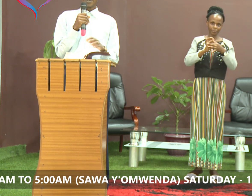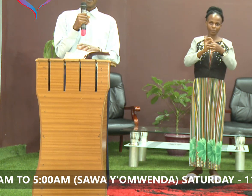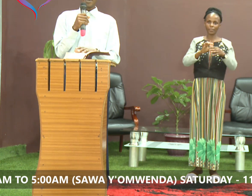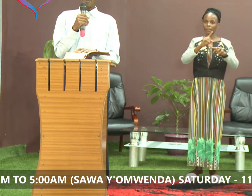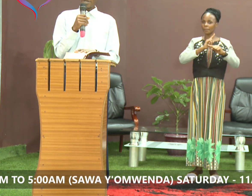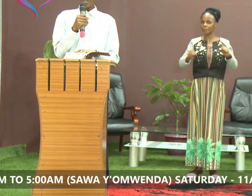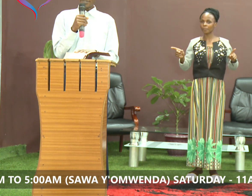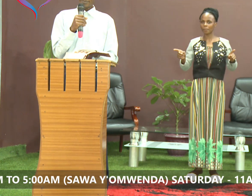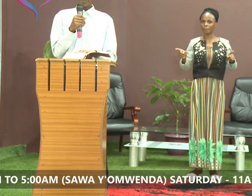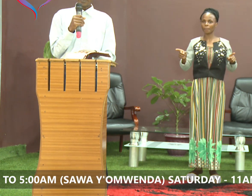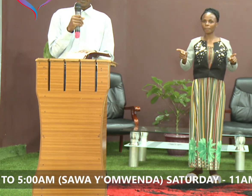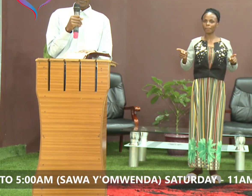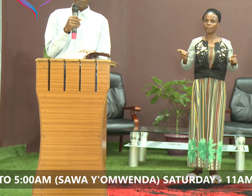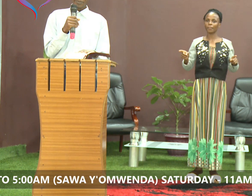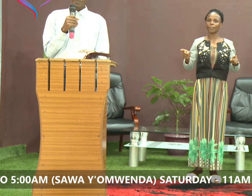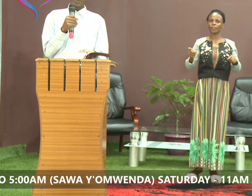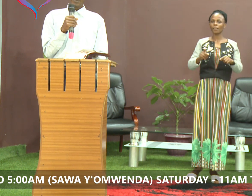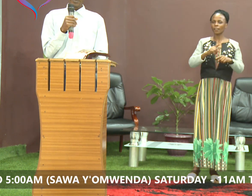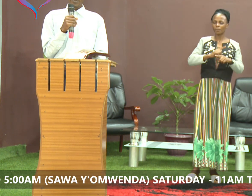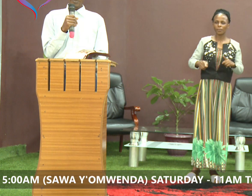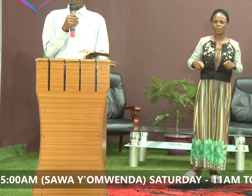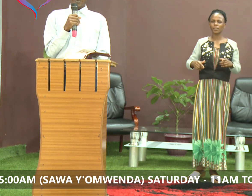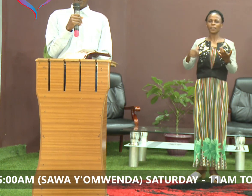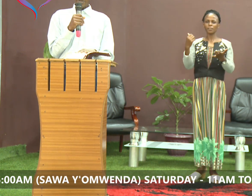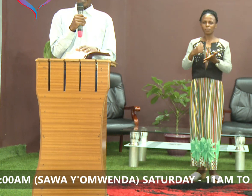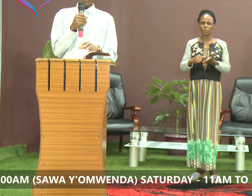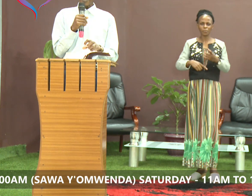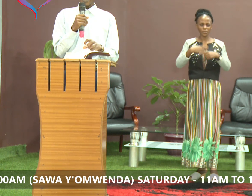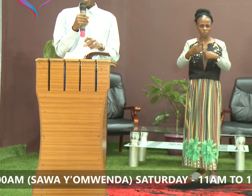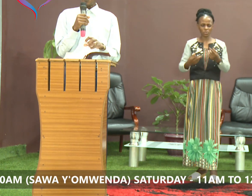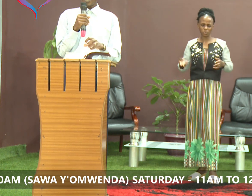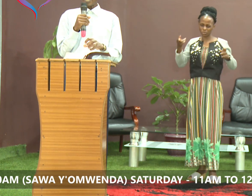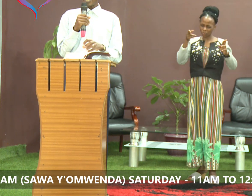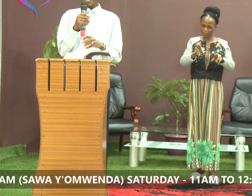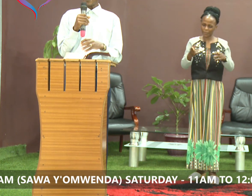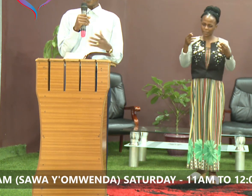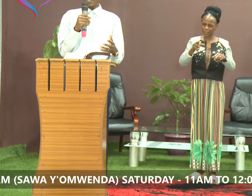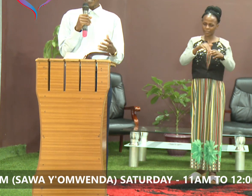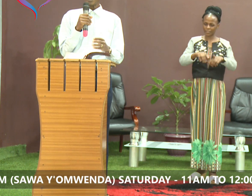Ye, nga bino ebintu ebijja bibeerawo mu bulamu bulunaku. But these things that happen